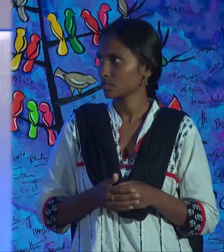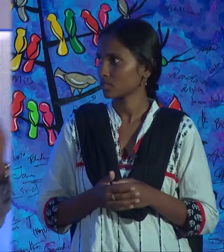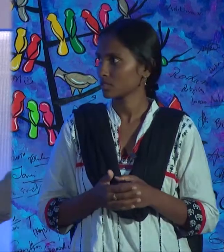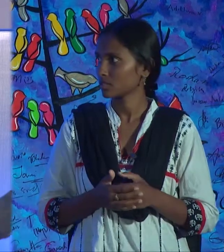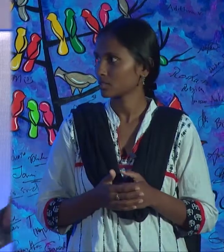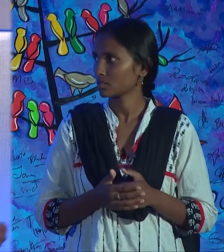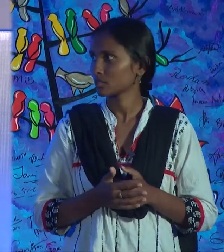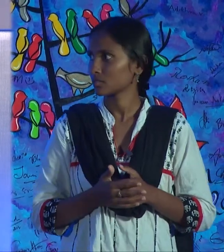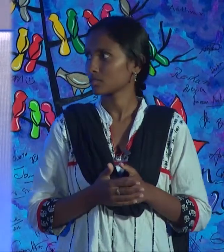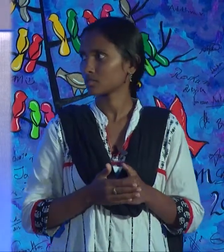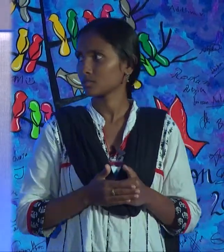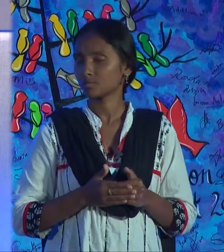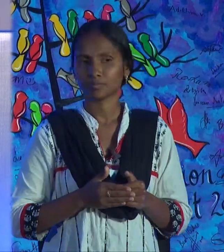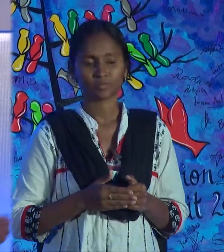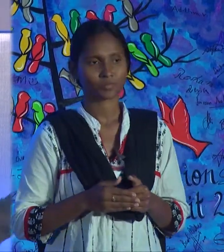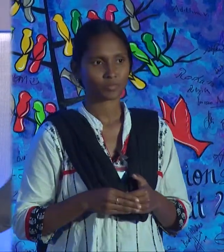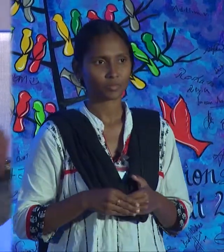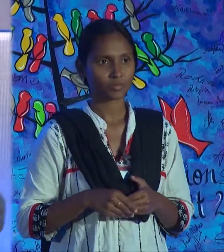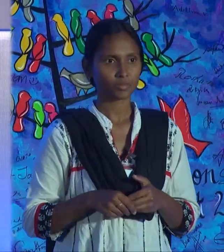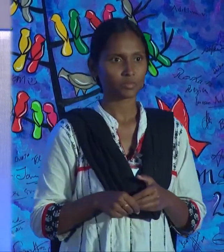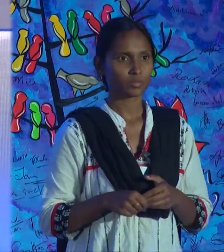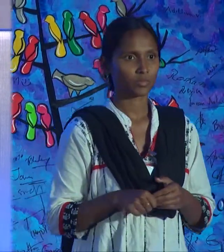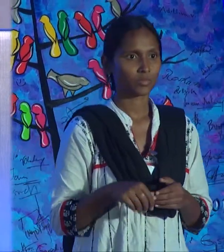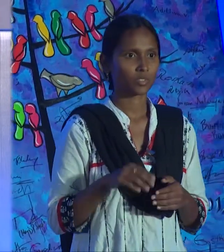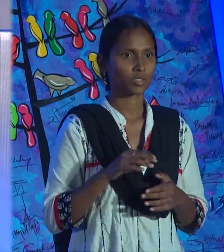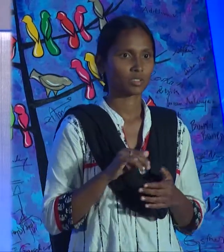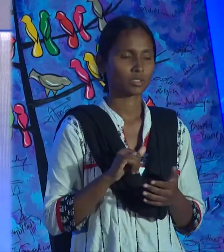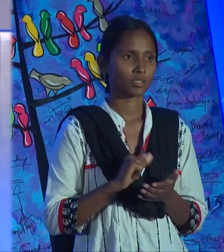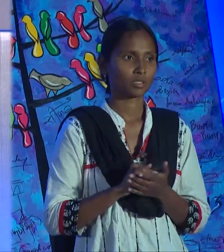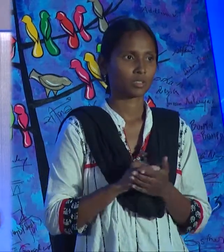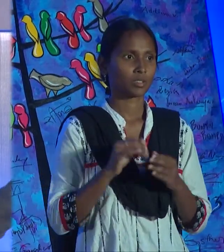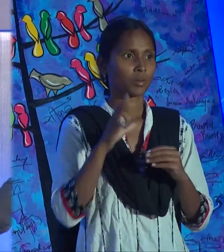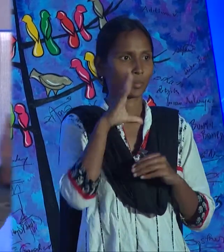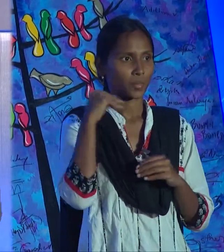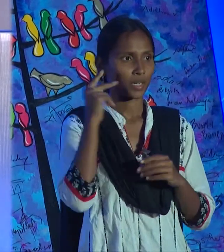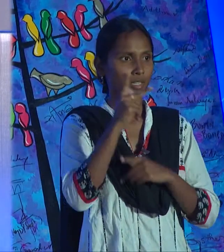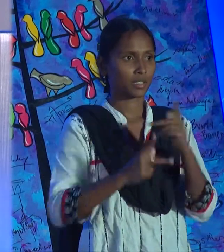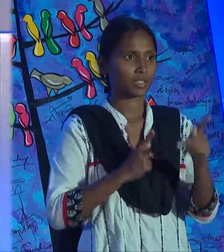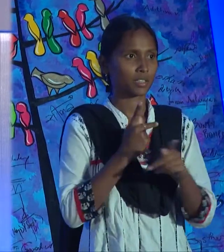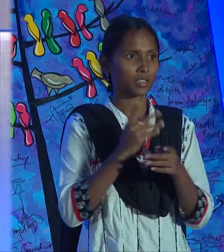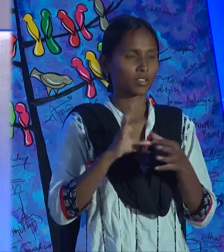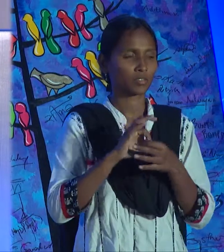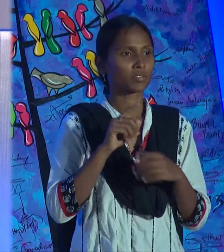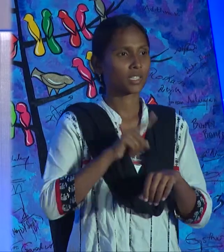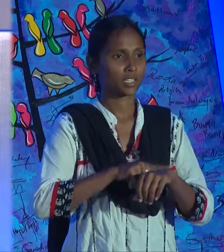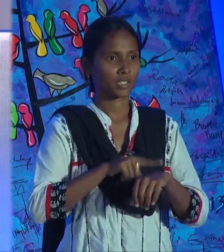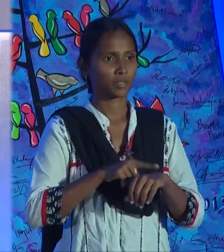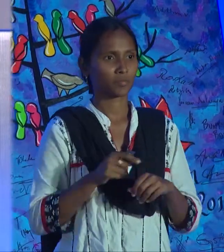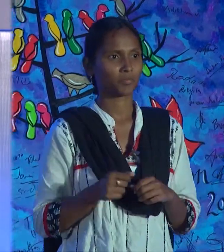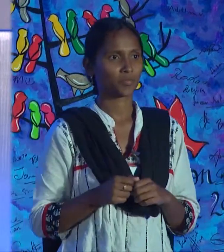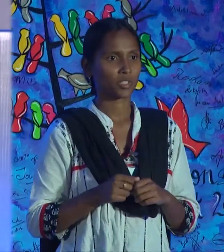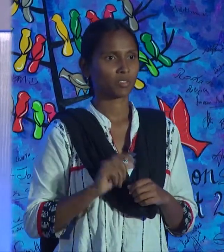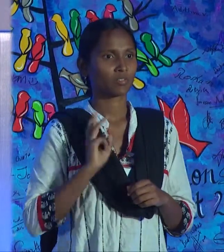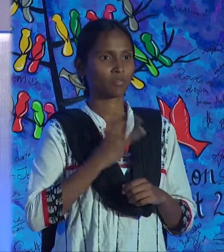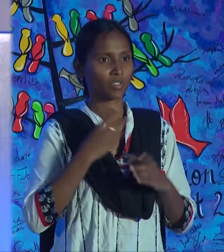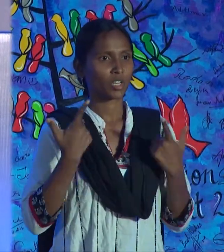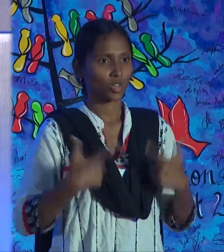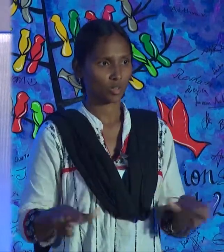hope, but you also got to go ahead and work on it. And of course, we did that as mankind. But over a period of time, we have lost